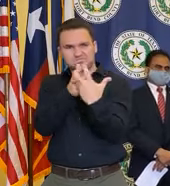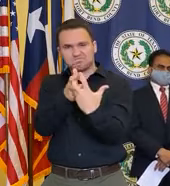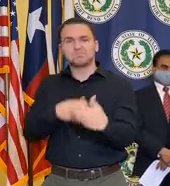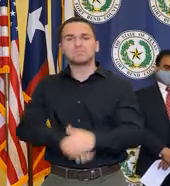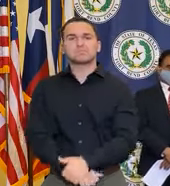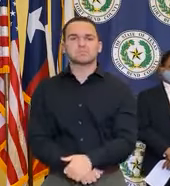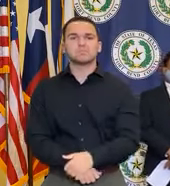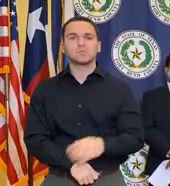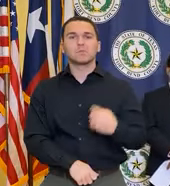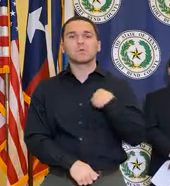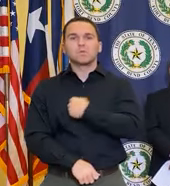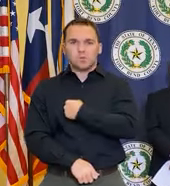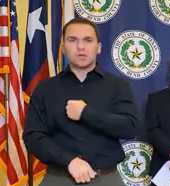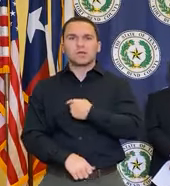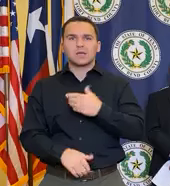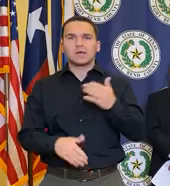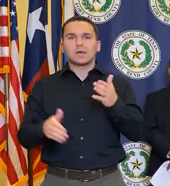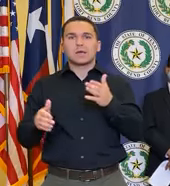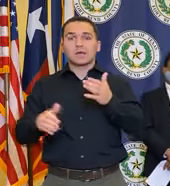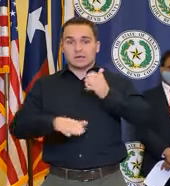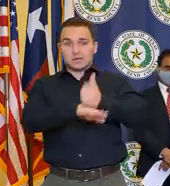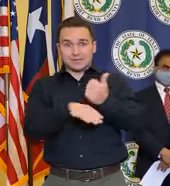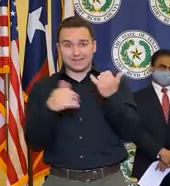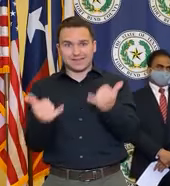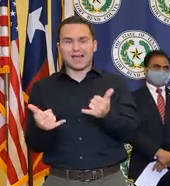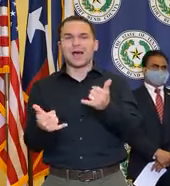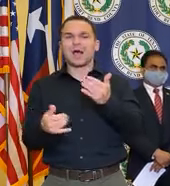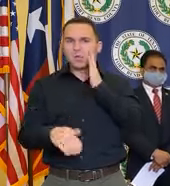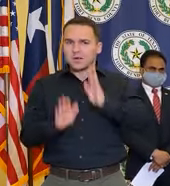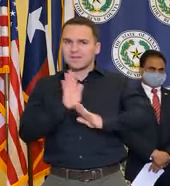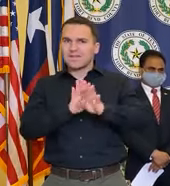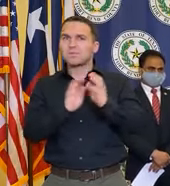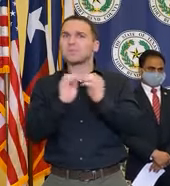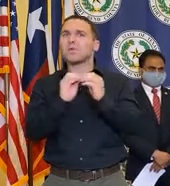even more over time to create a better mobile experience for our residents.